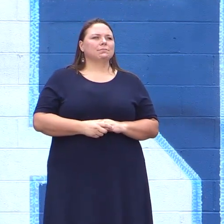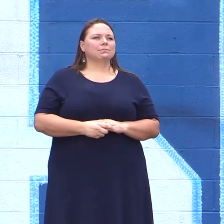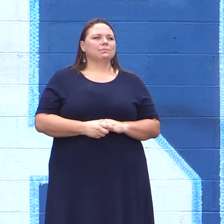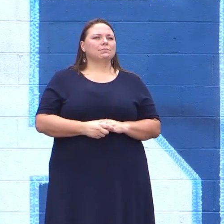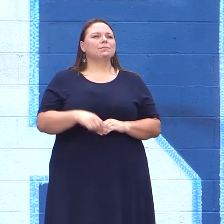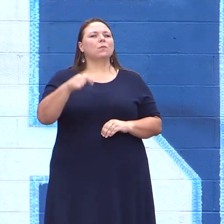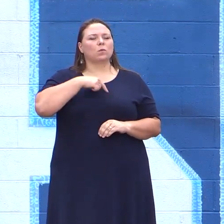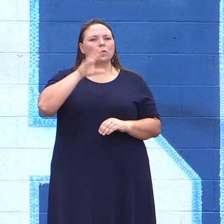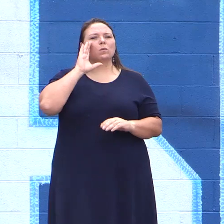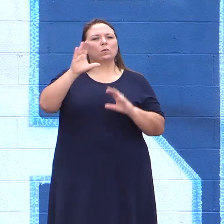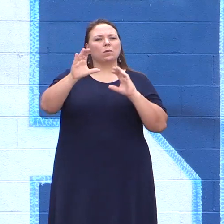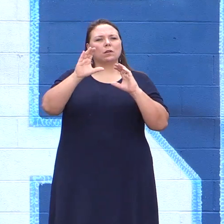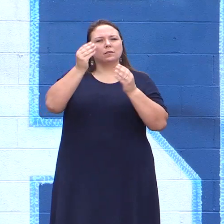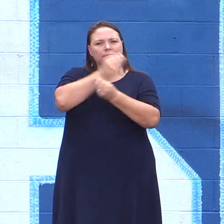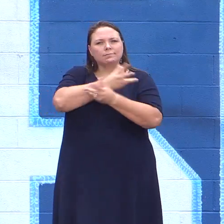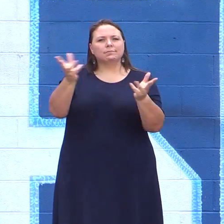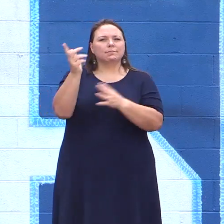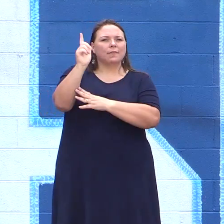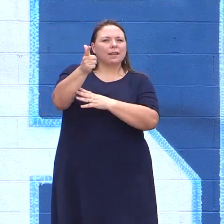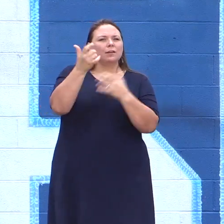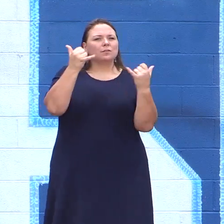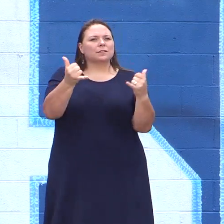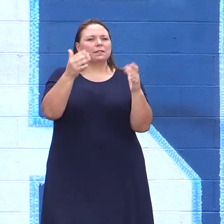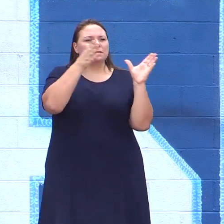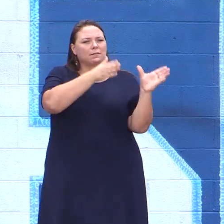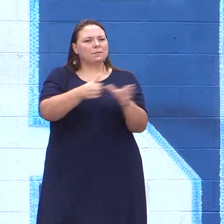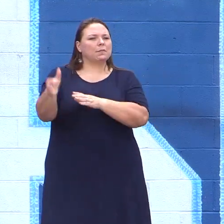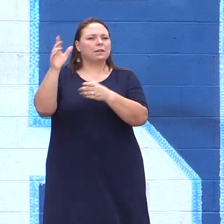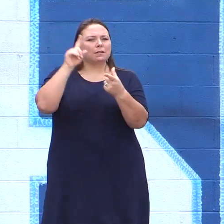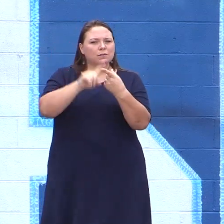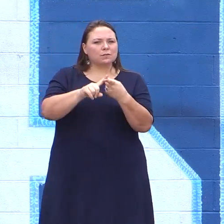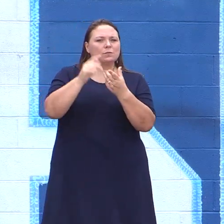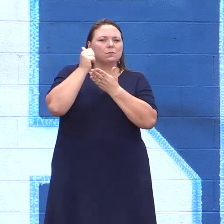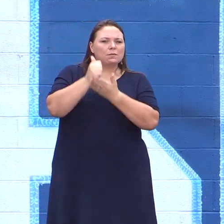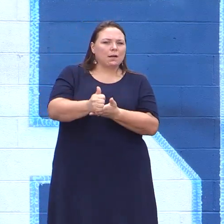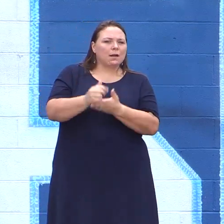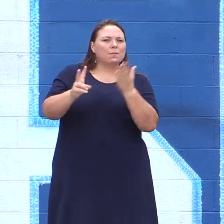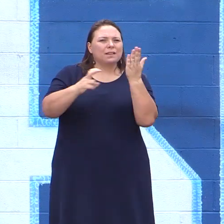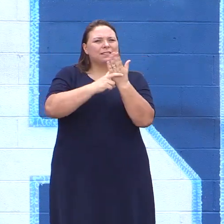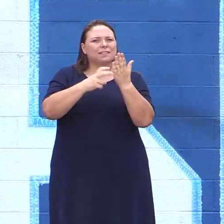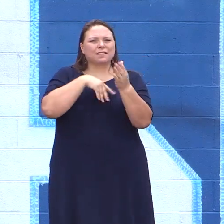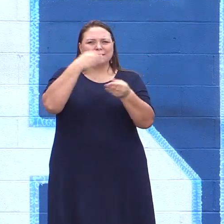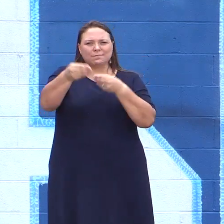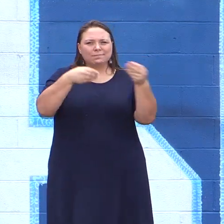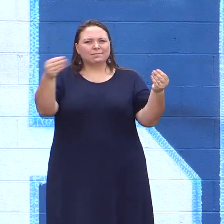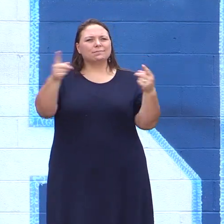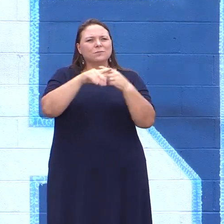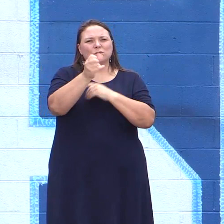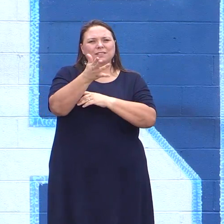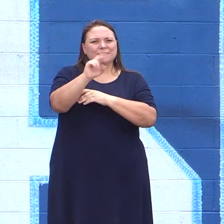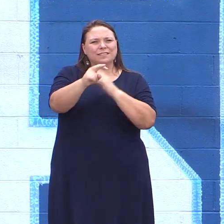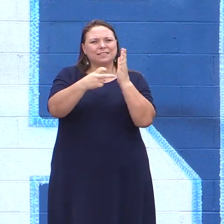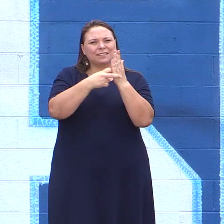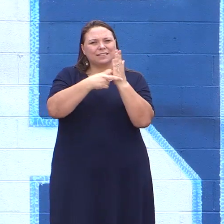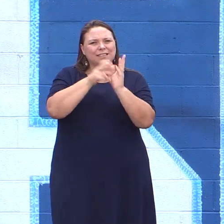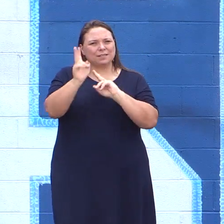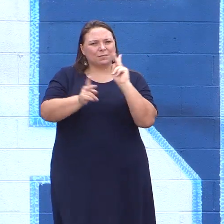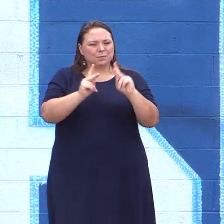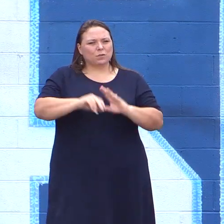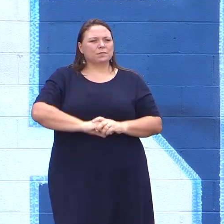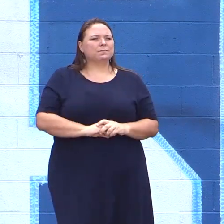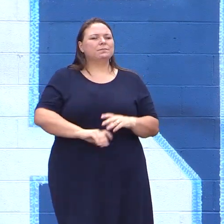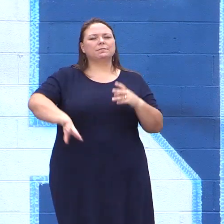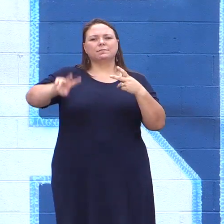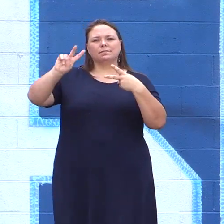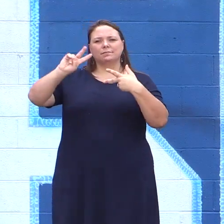be communicating later today a plan to get those tickets in the hands of our season ticket members.